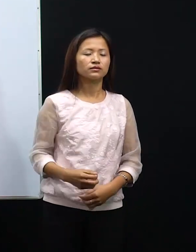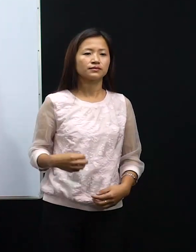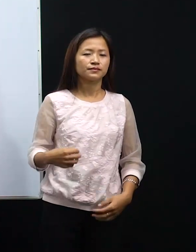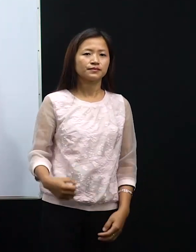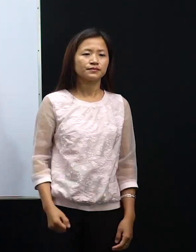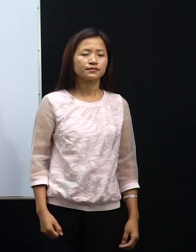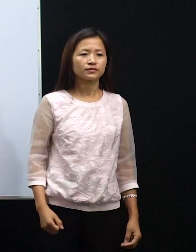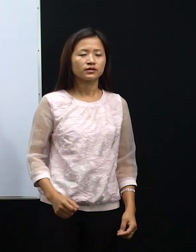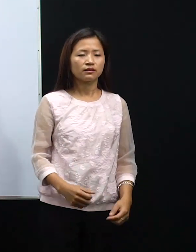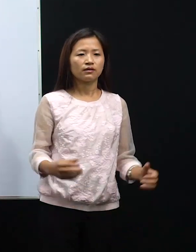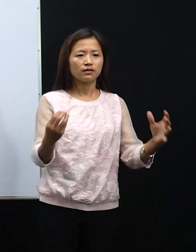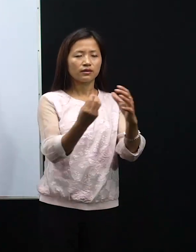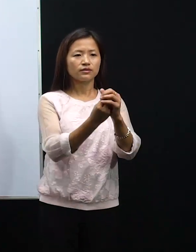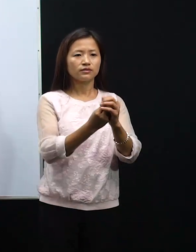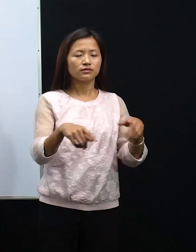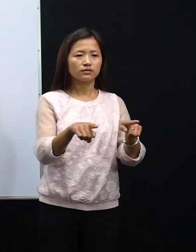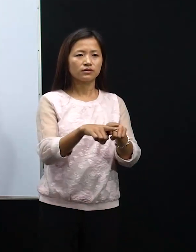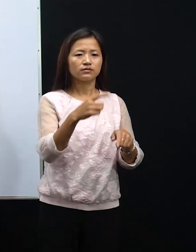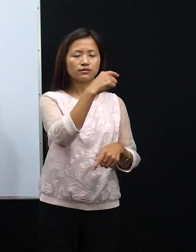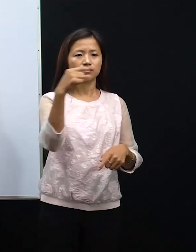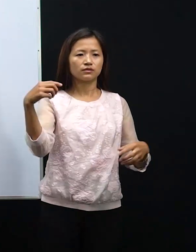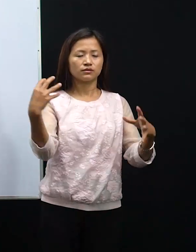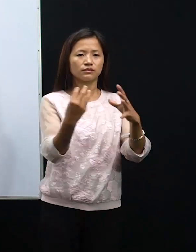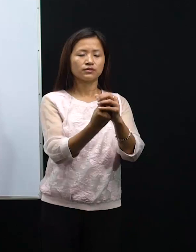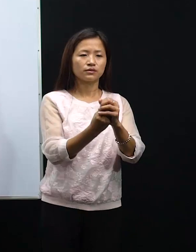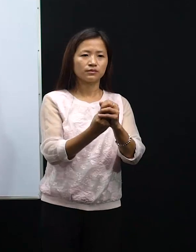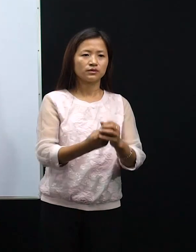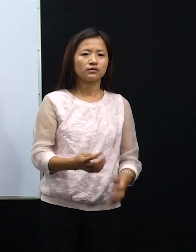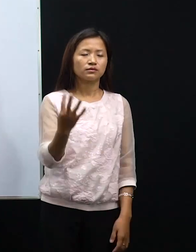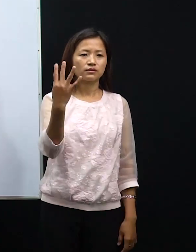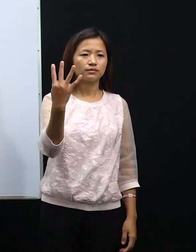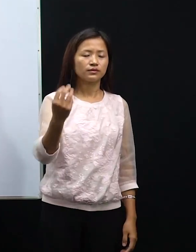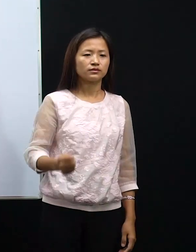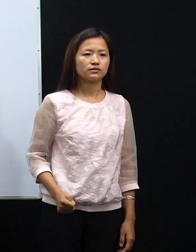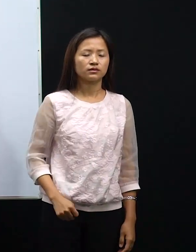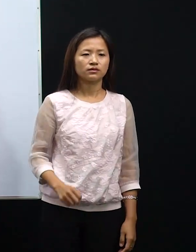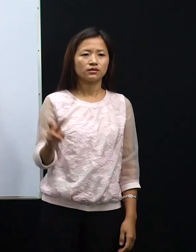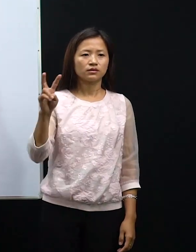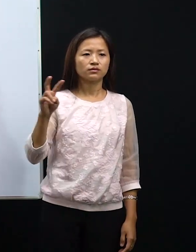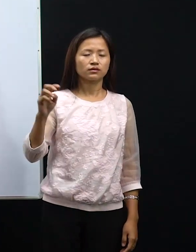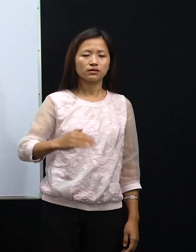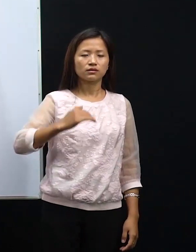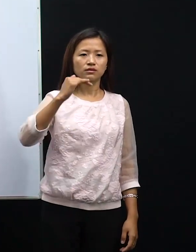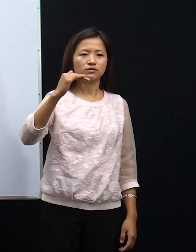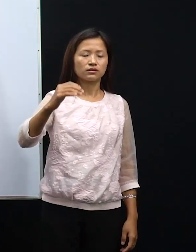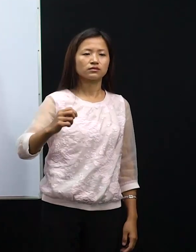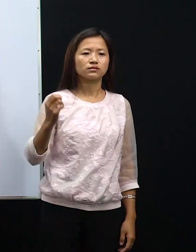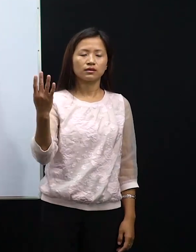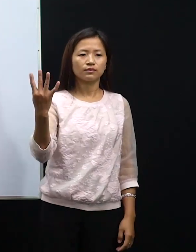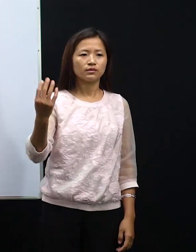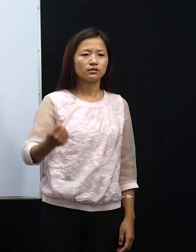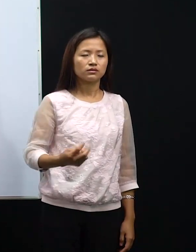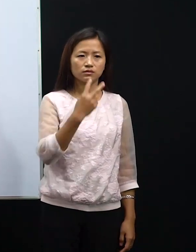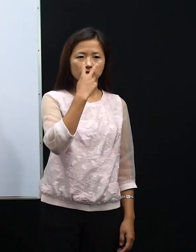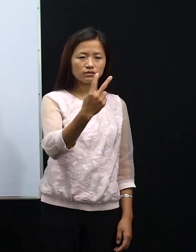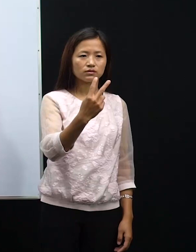numbers, subtracting numbers, but here we will be adding and subtracting variables, constants, numbers. Okay, so